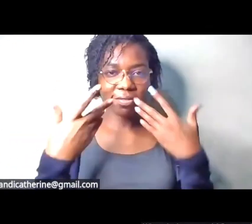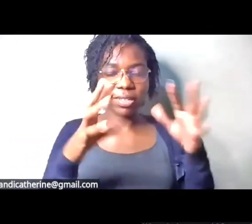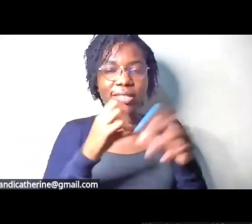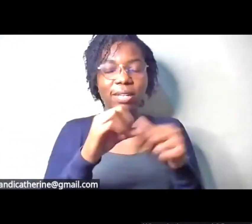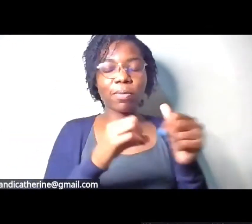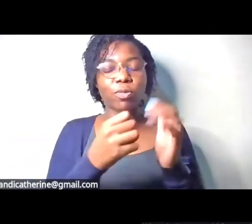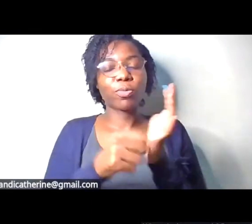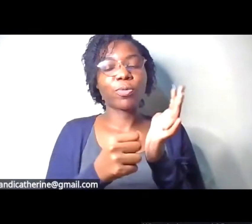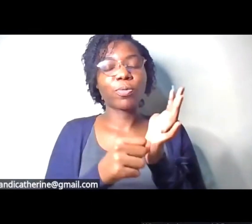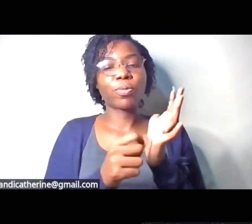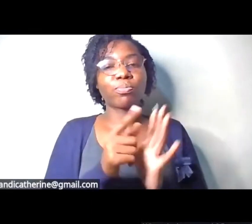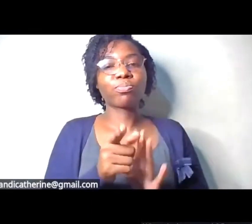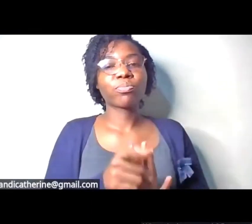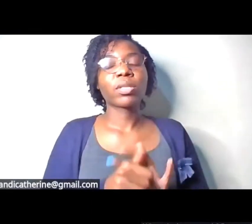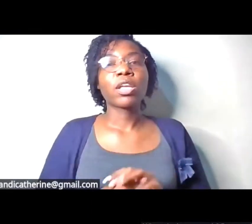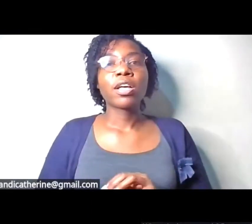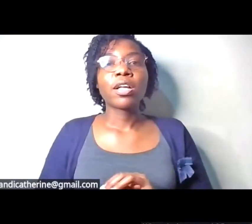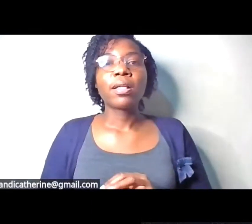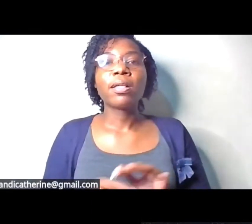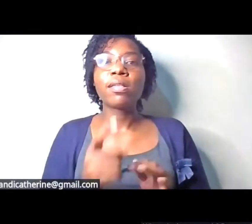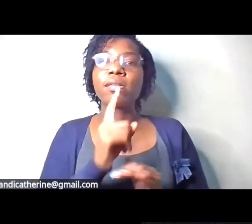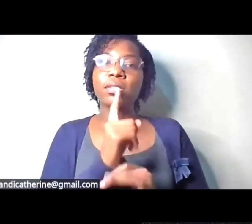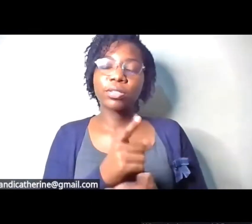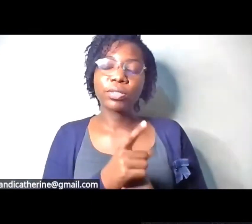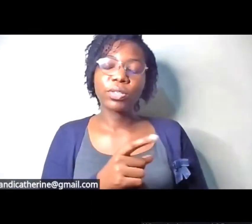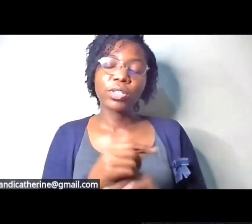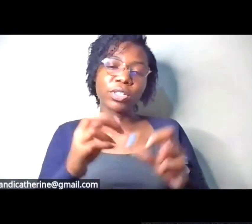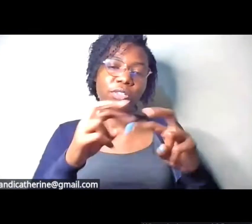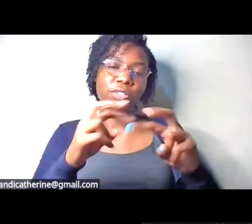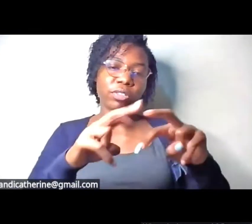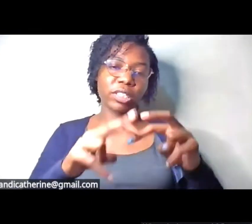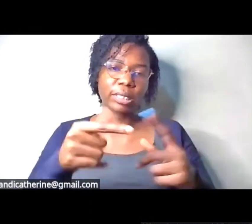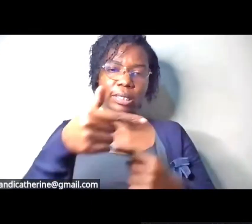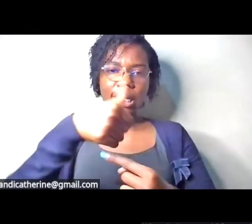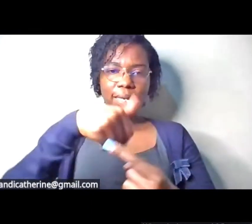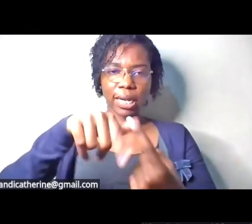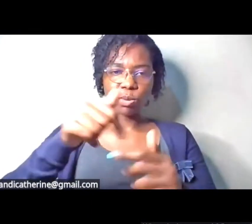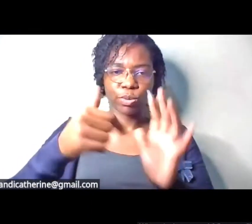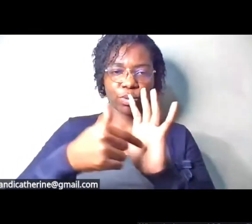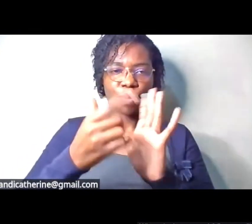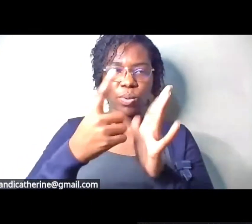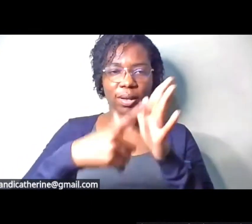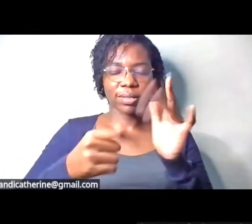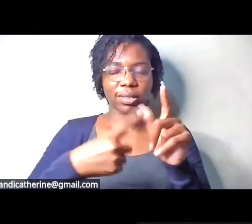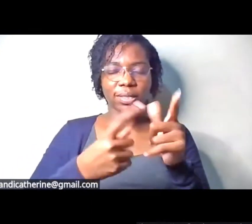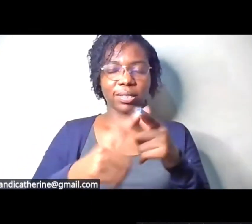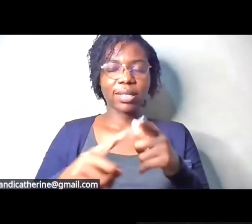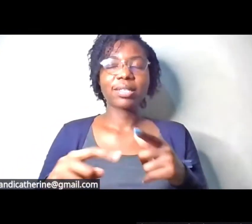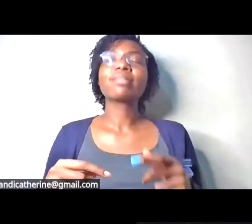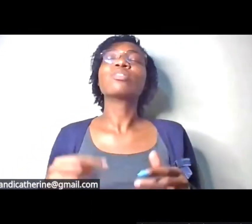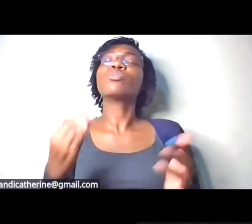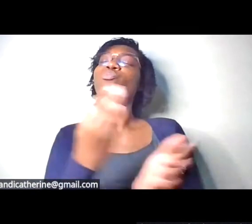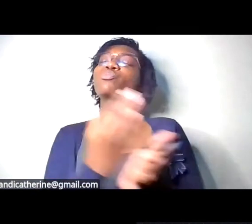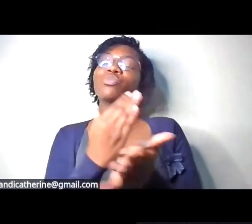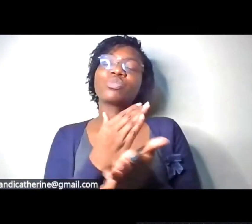So what is the research around it, and what are the facts technically?